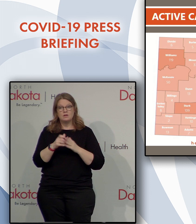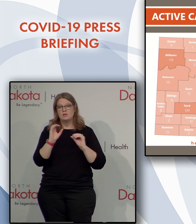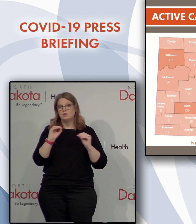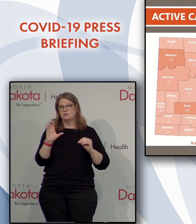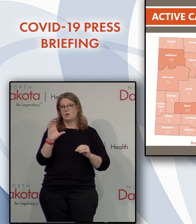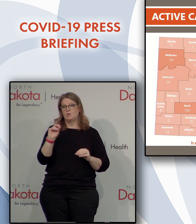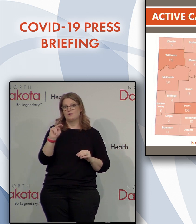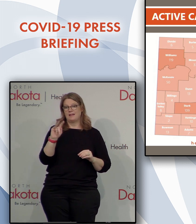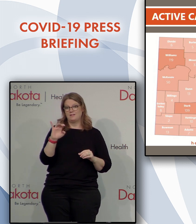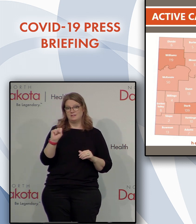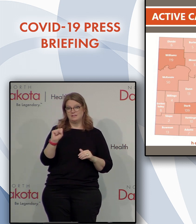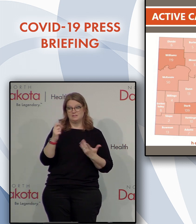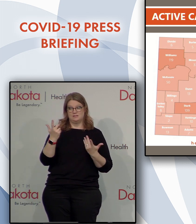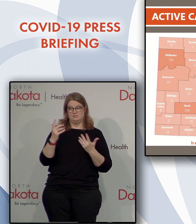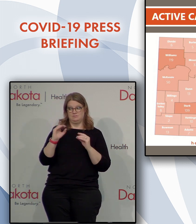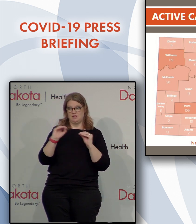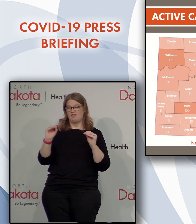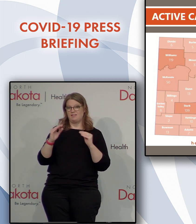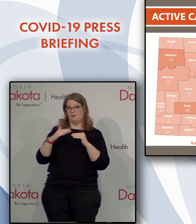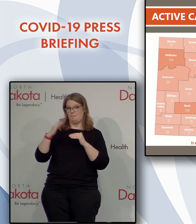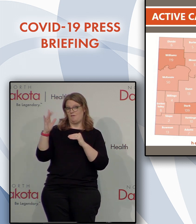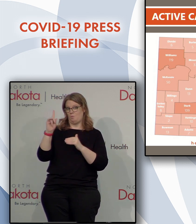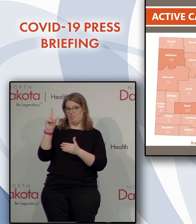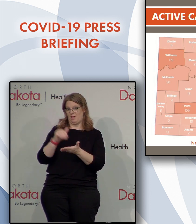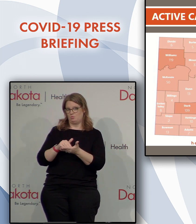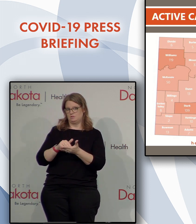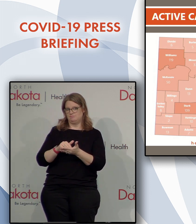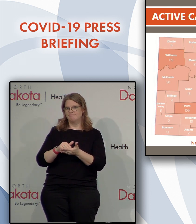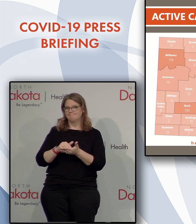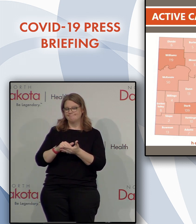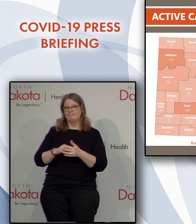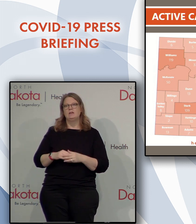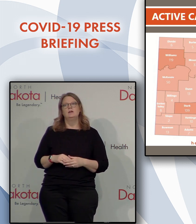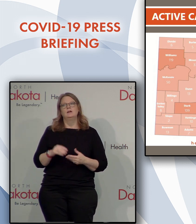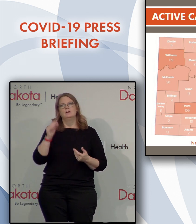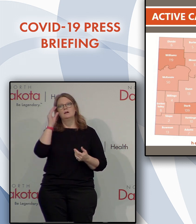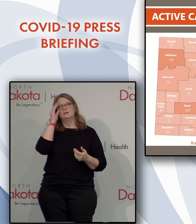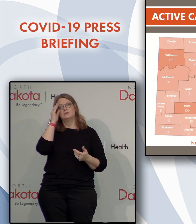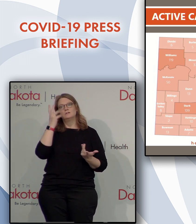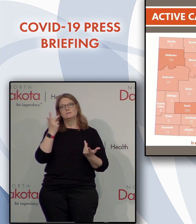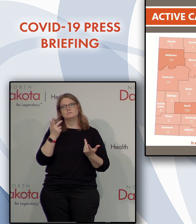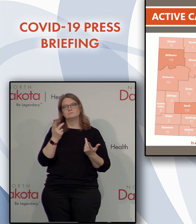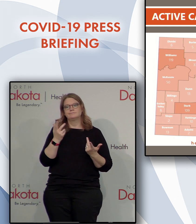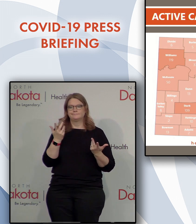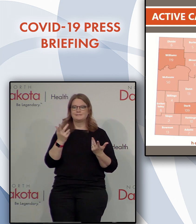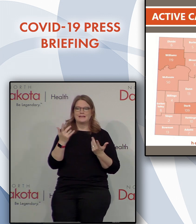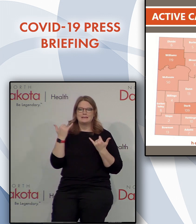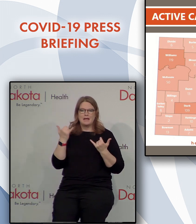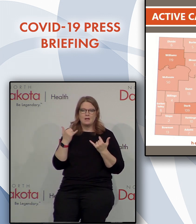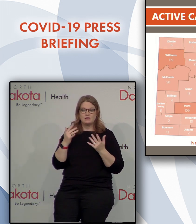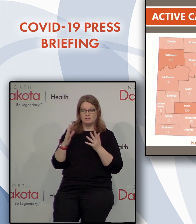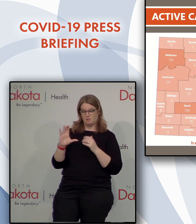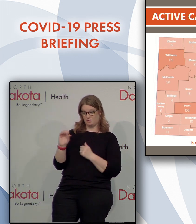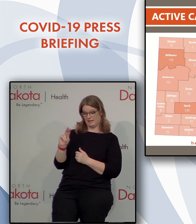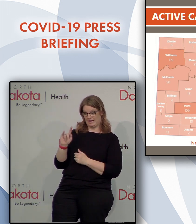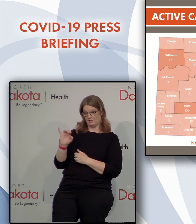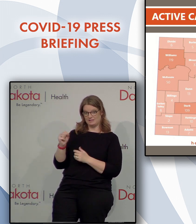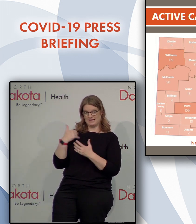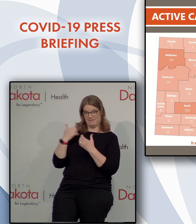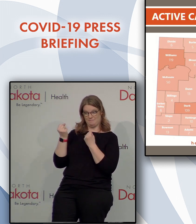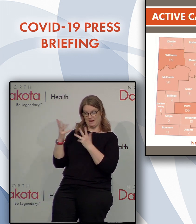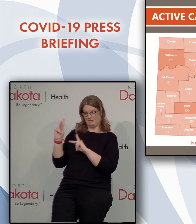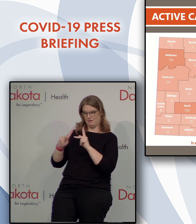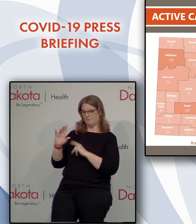have a case count above 1,000. We still tend to see, more cases in our more populous counties. Cass